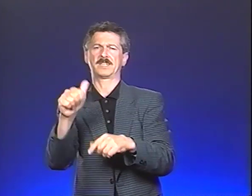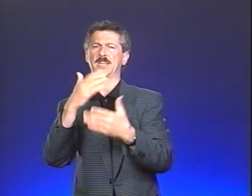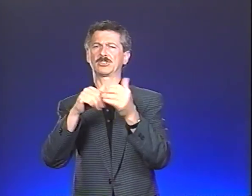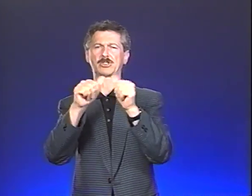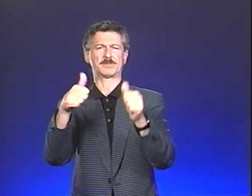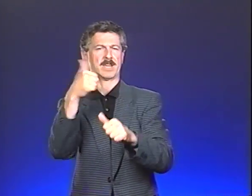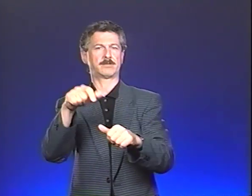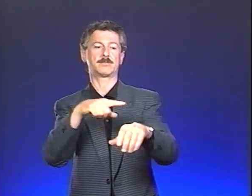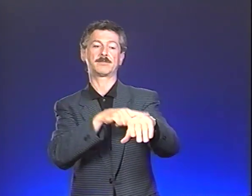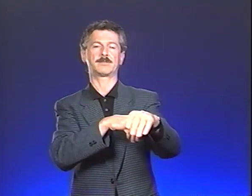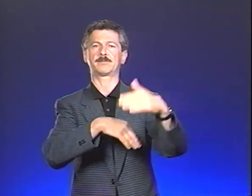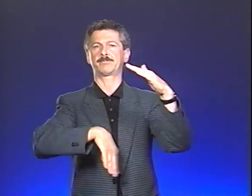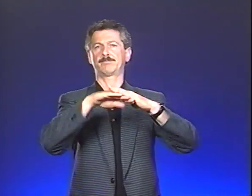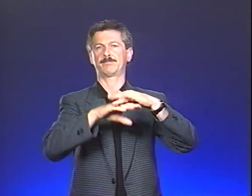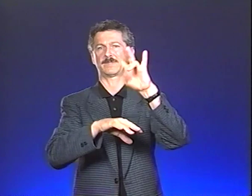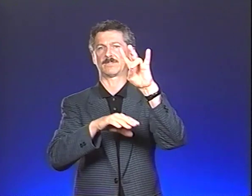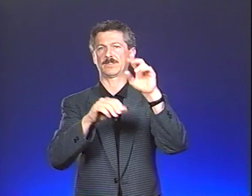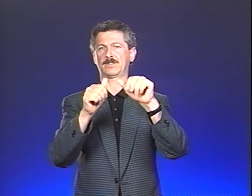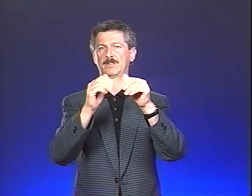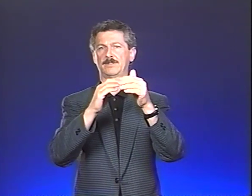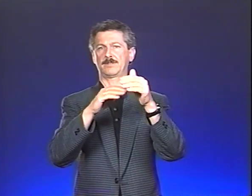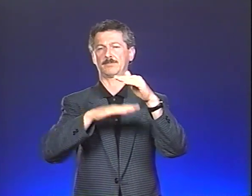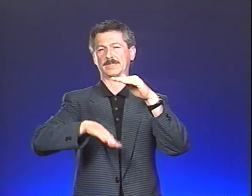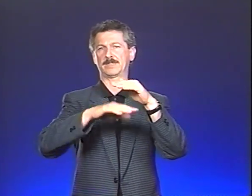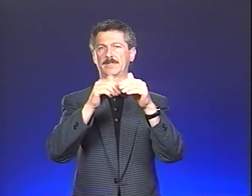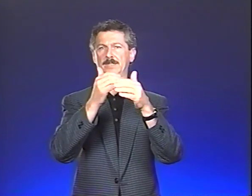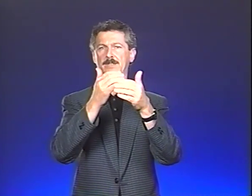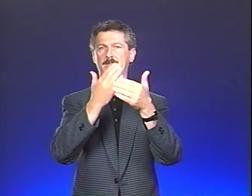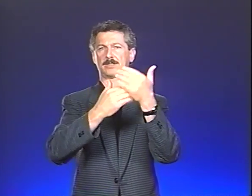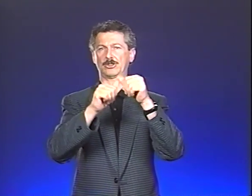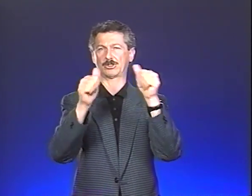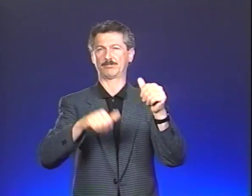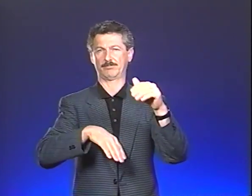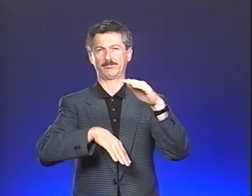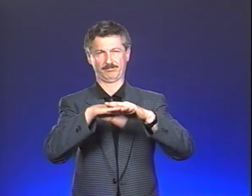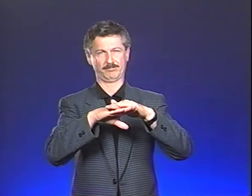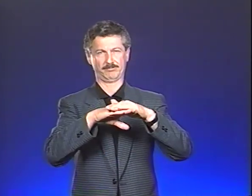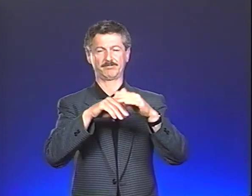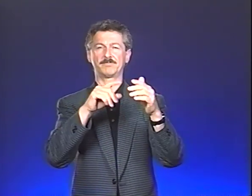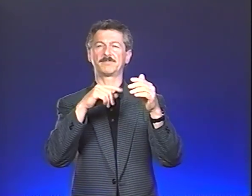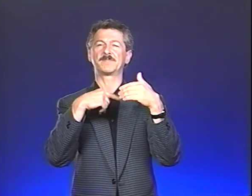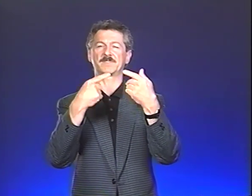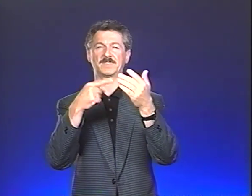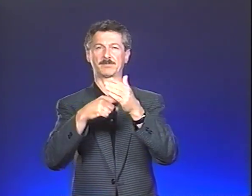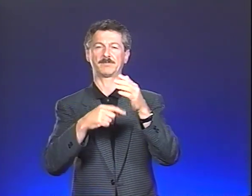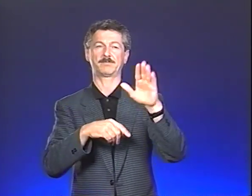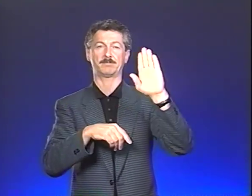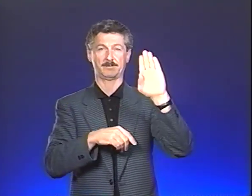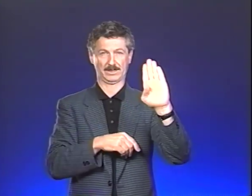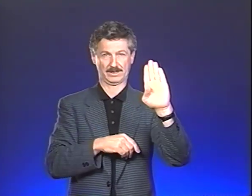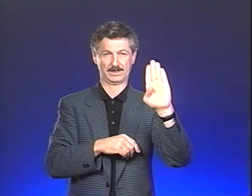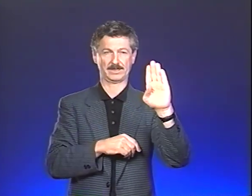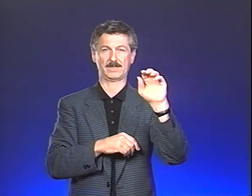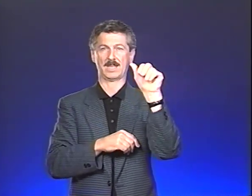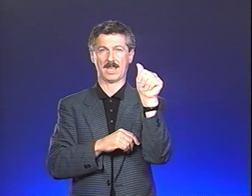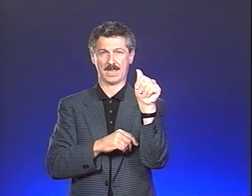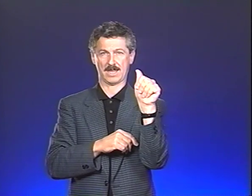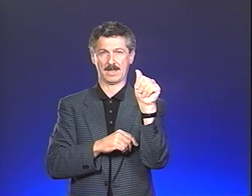hand may take any hand shape in ASL. The non-dominant hand is restricted to the 7 basic symbols,